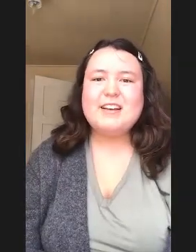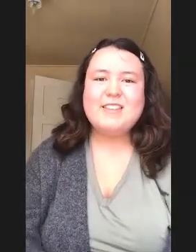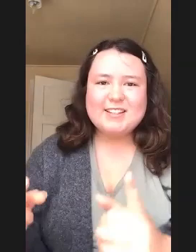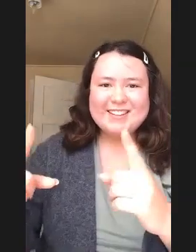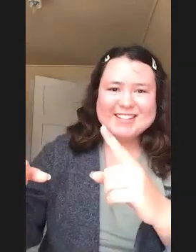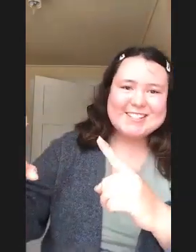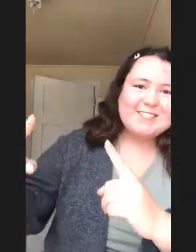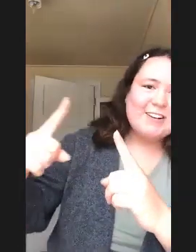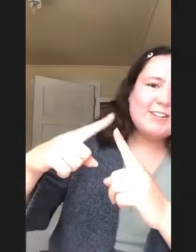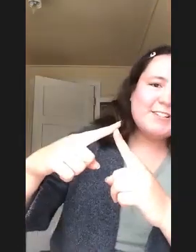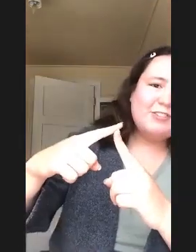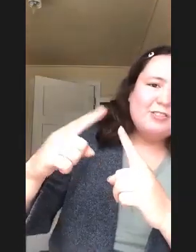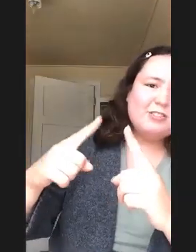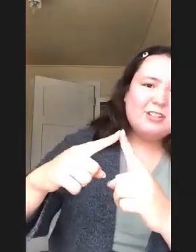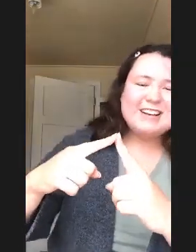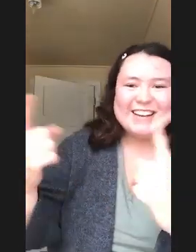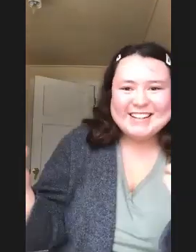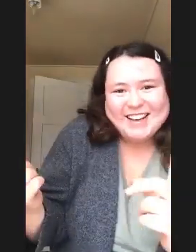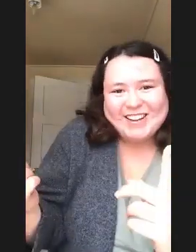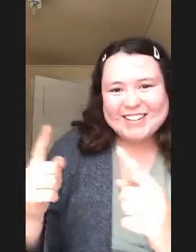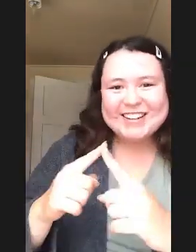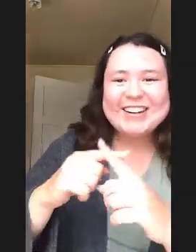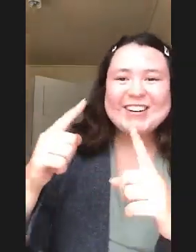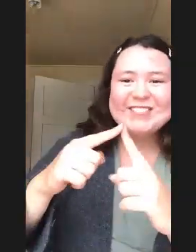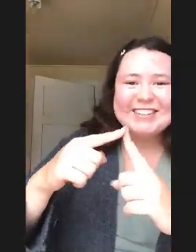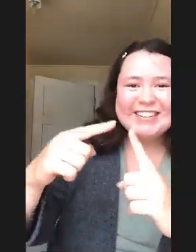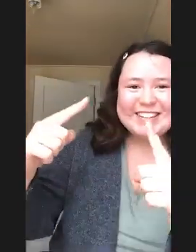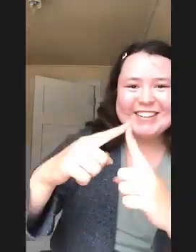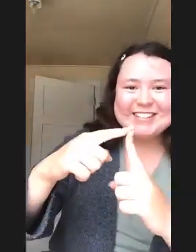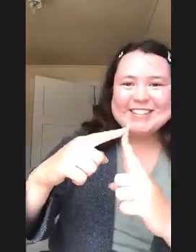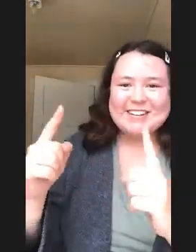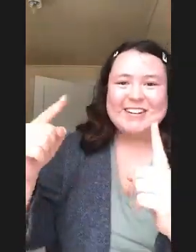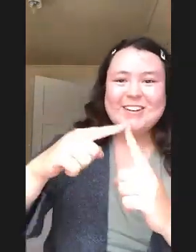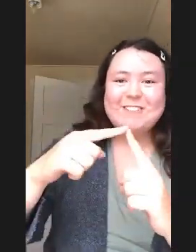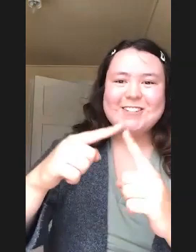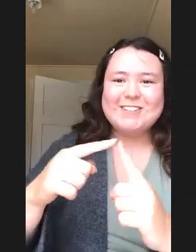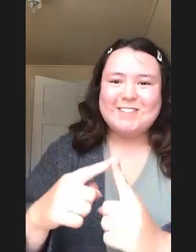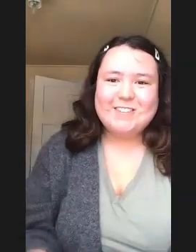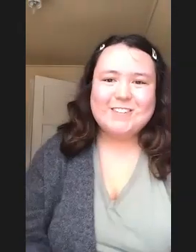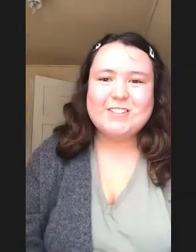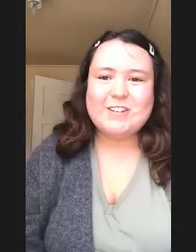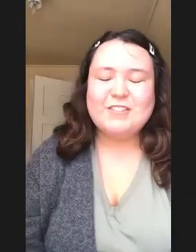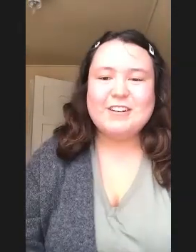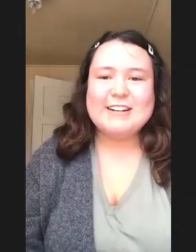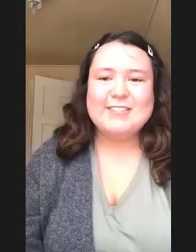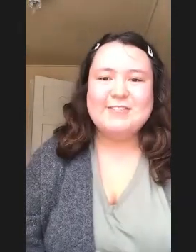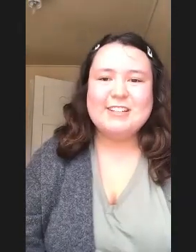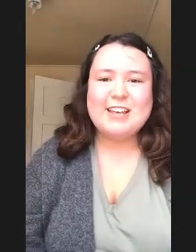And then this is the word to. I just thought of it. This is a good one to know too. Yeah.